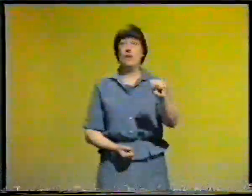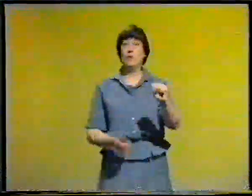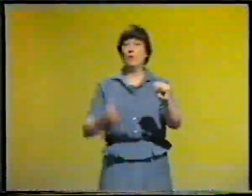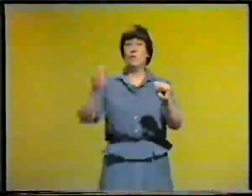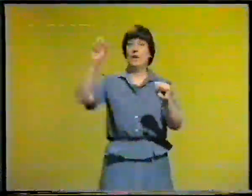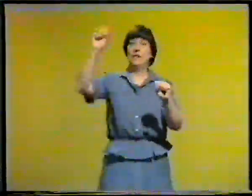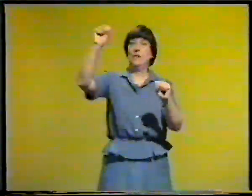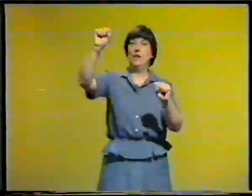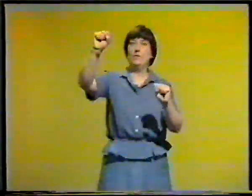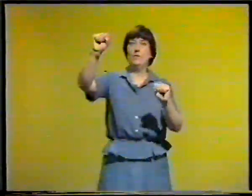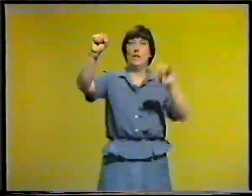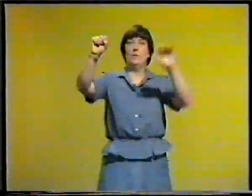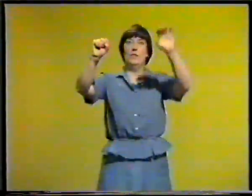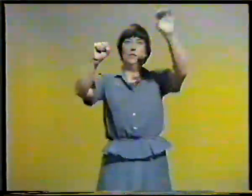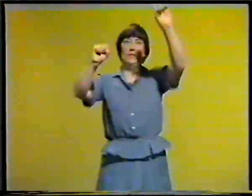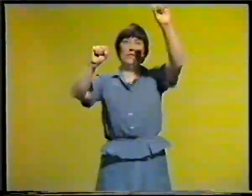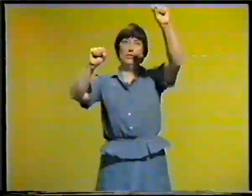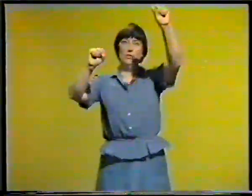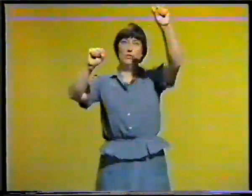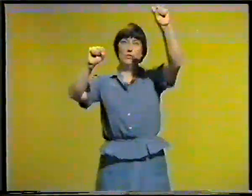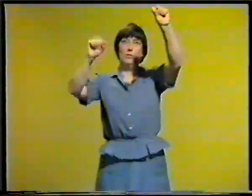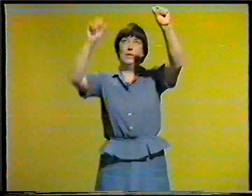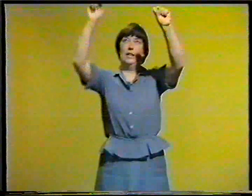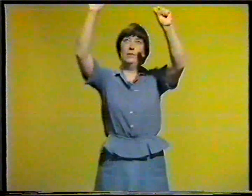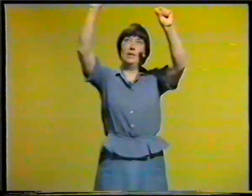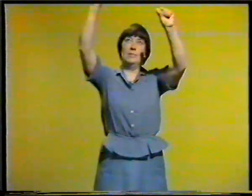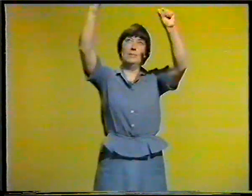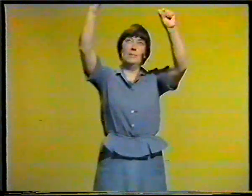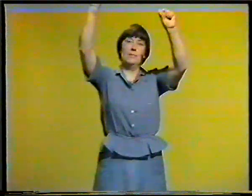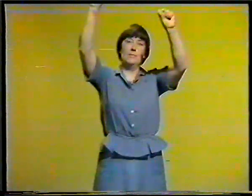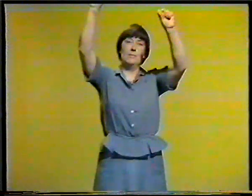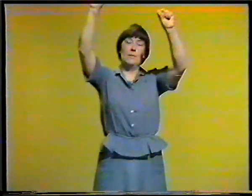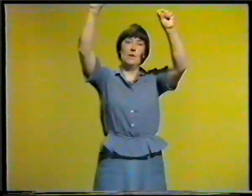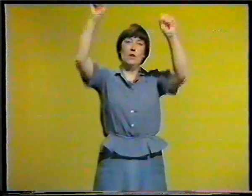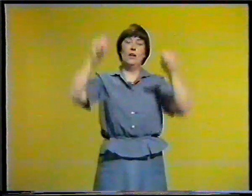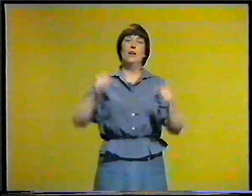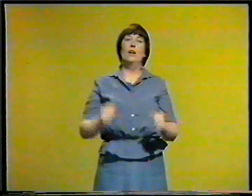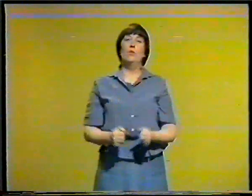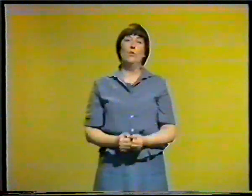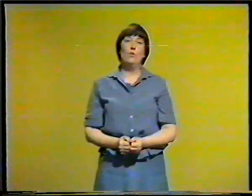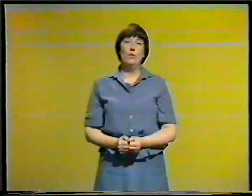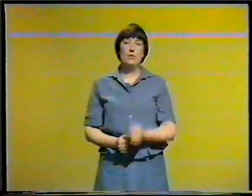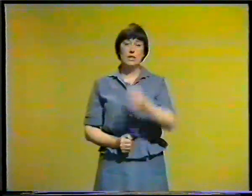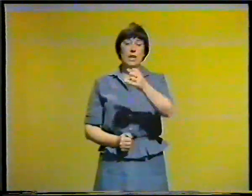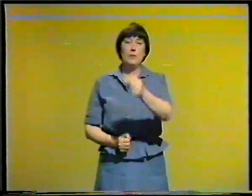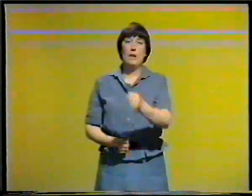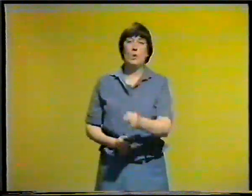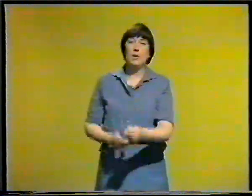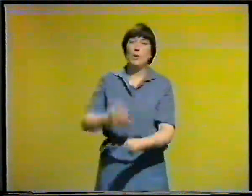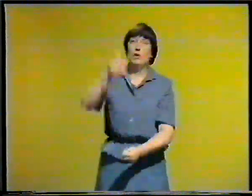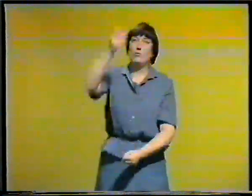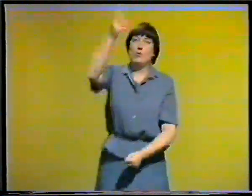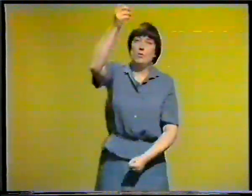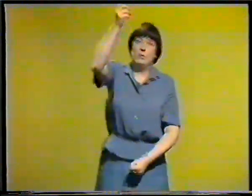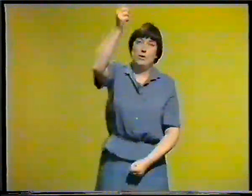of some kind, a climbing frame that children would be climbing. Or to climb up on a rope.